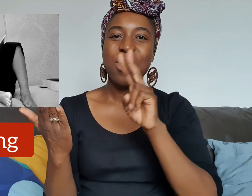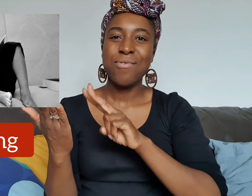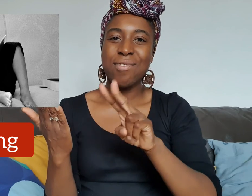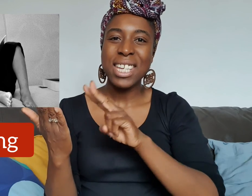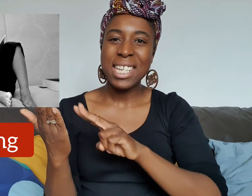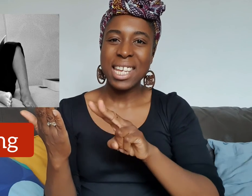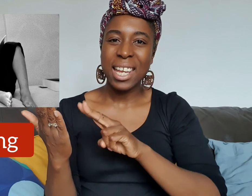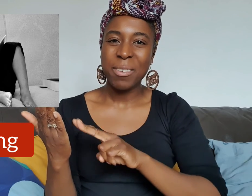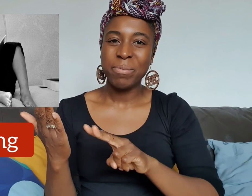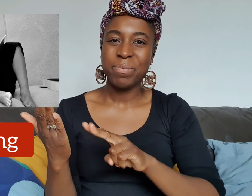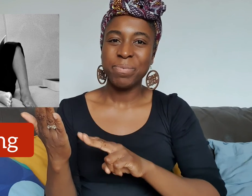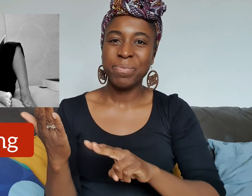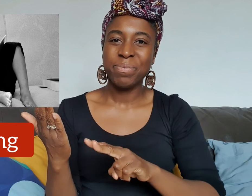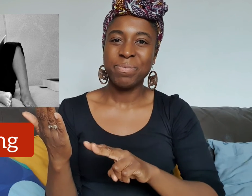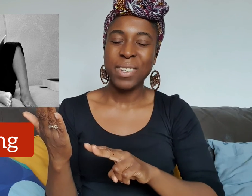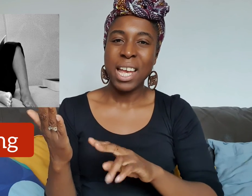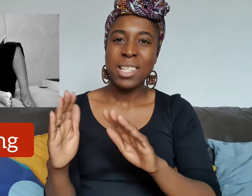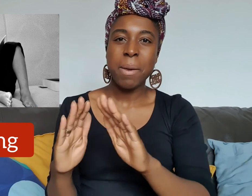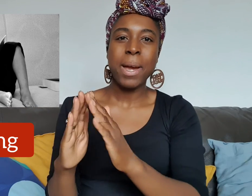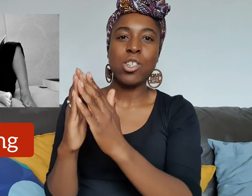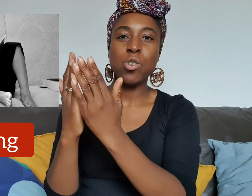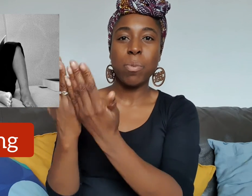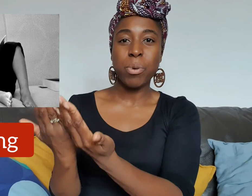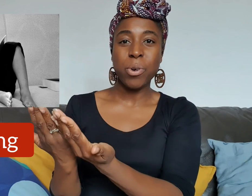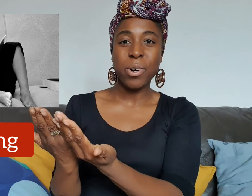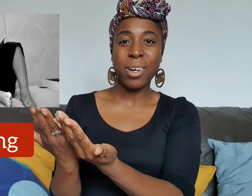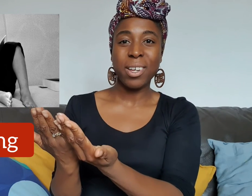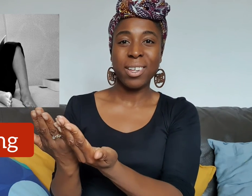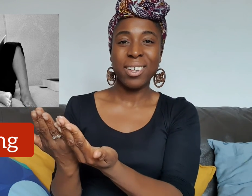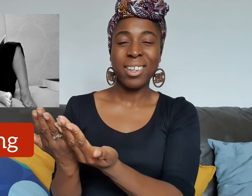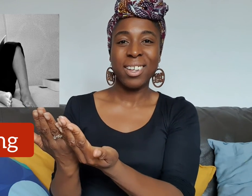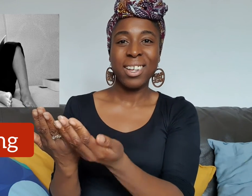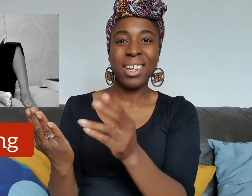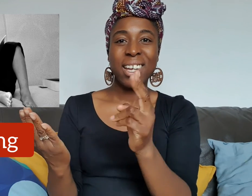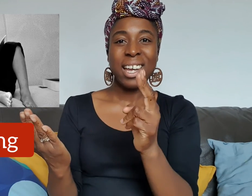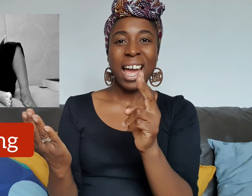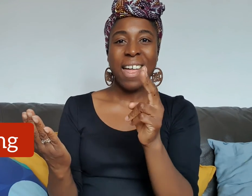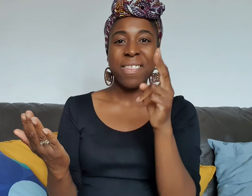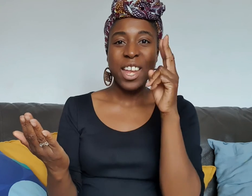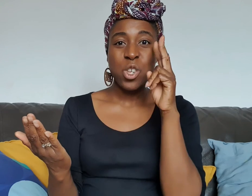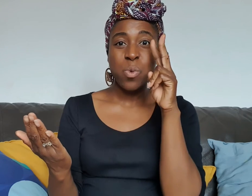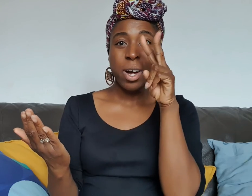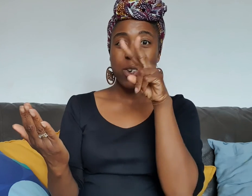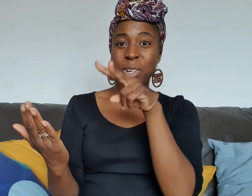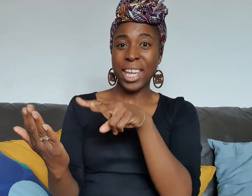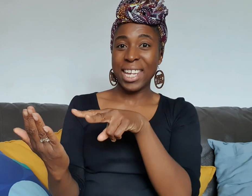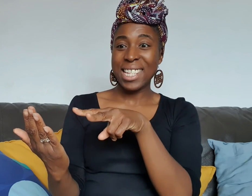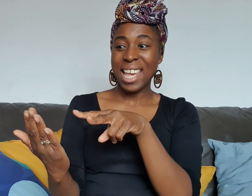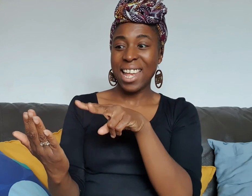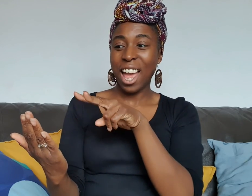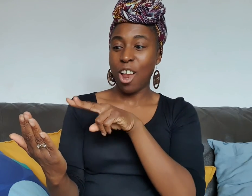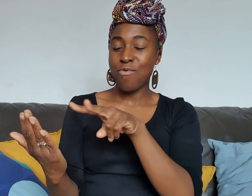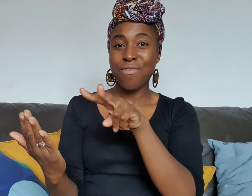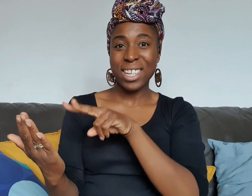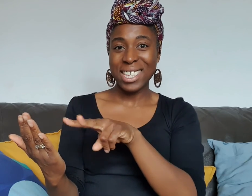Reading. So imagine your book and then you are looking at it and reading.